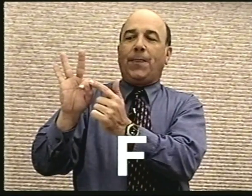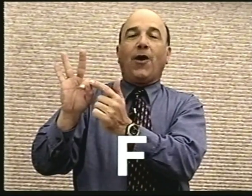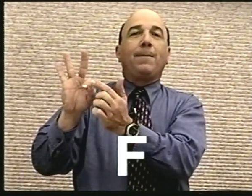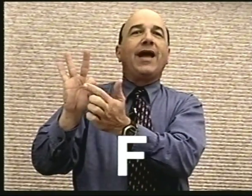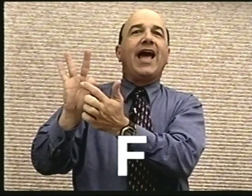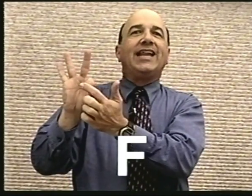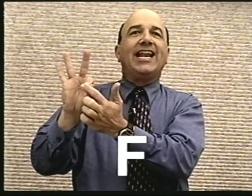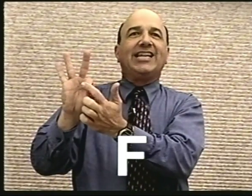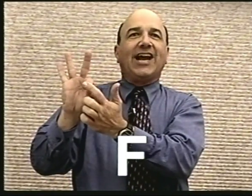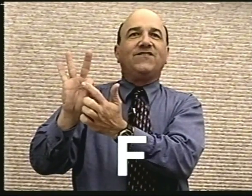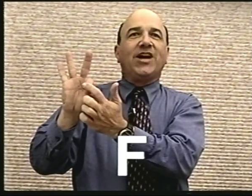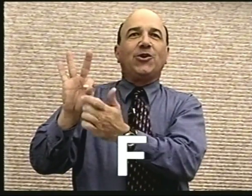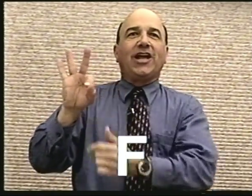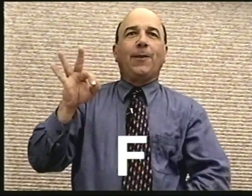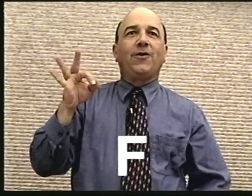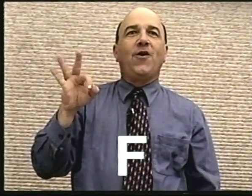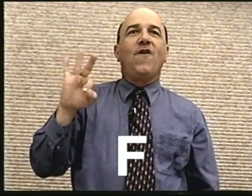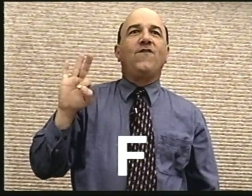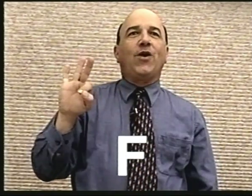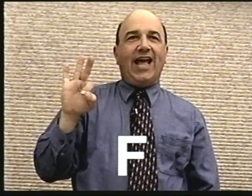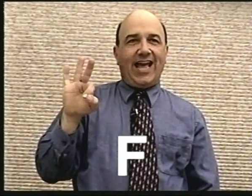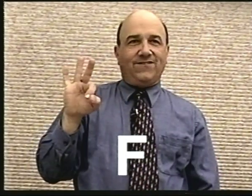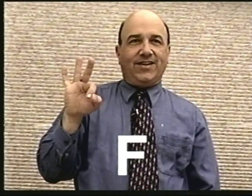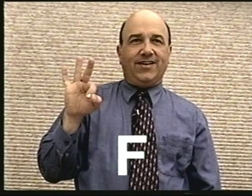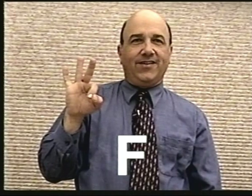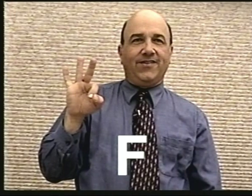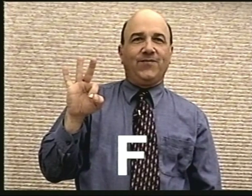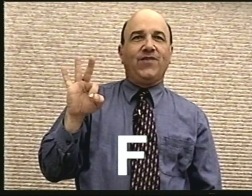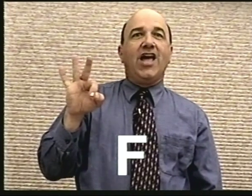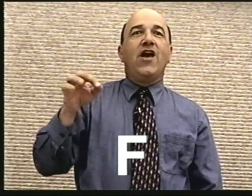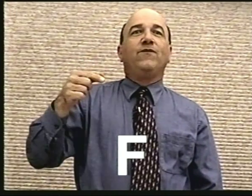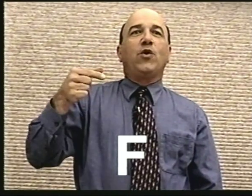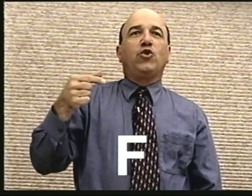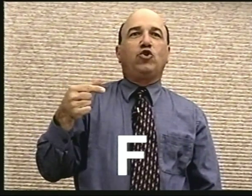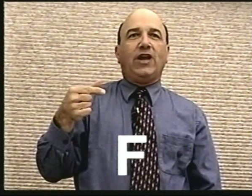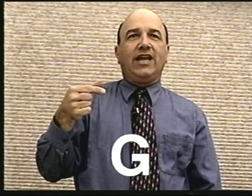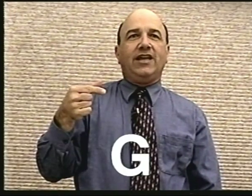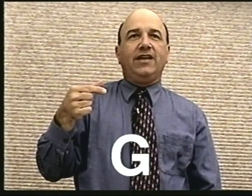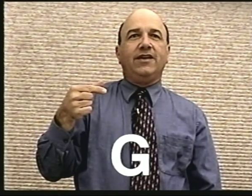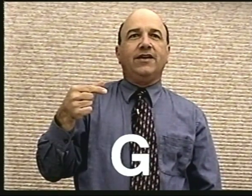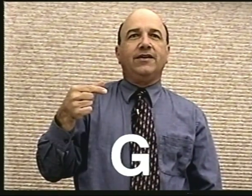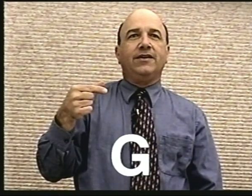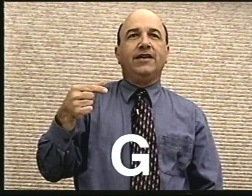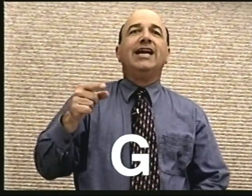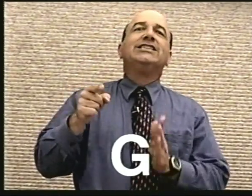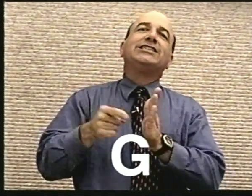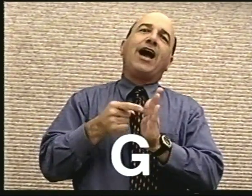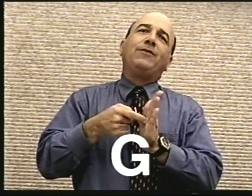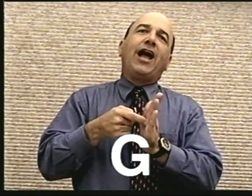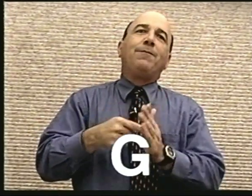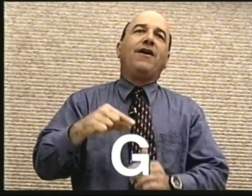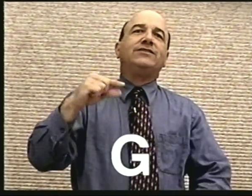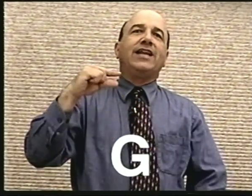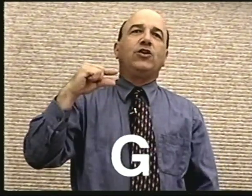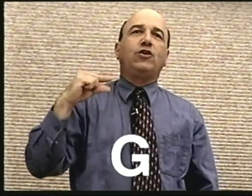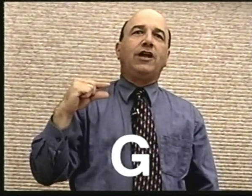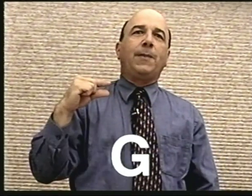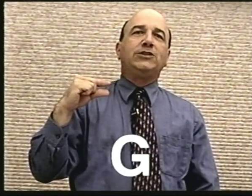thumb and index finger together for F. For G, sometimes I've seen G this